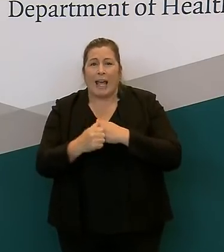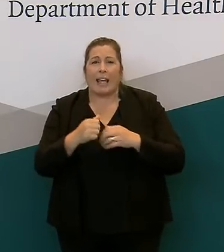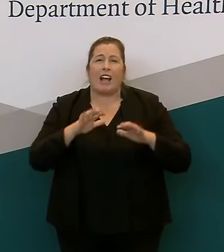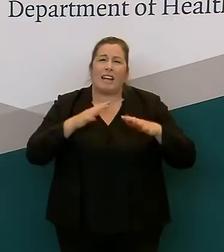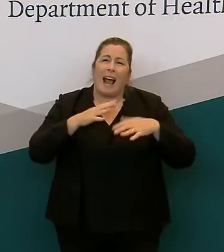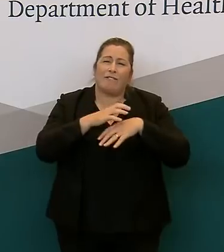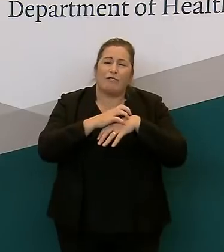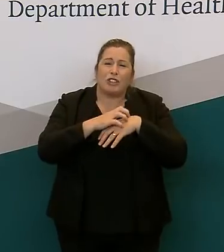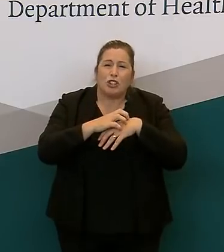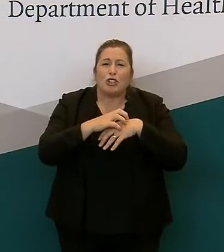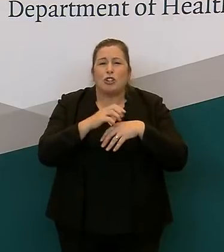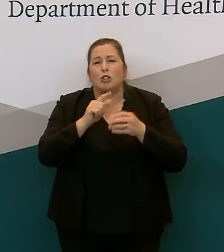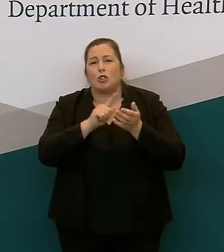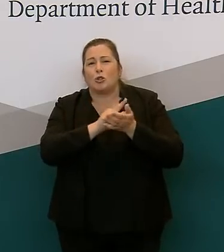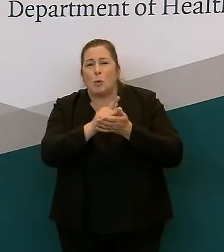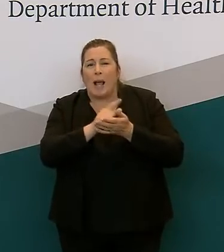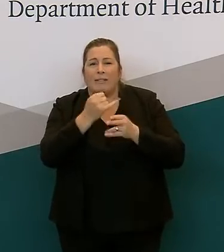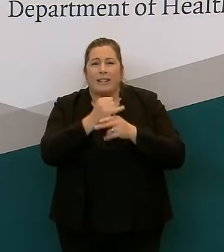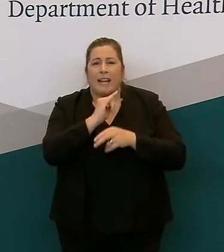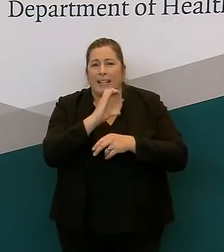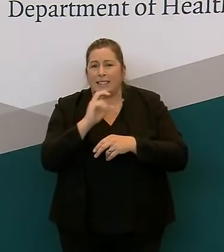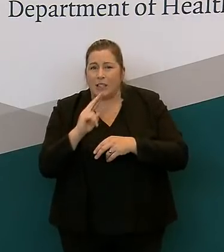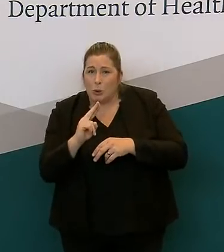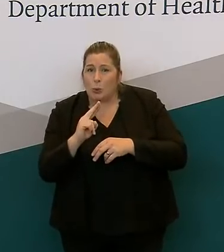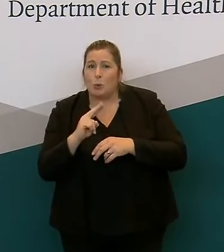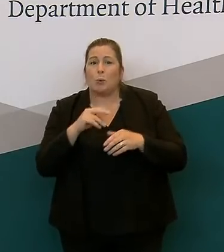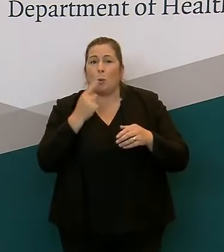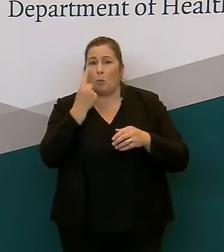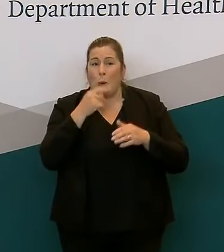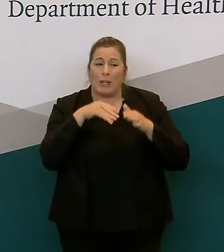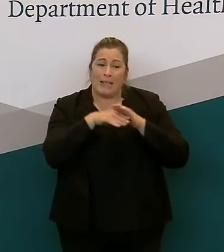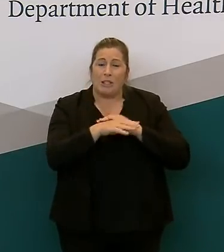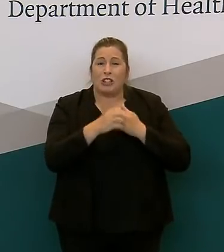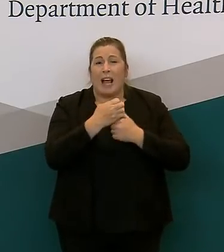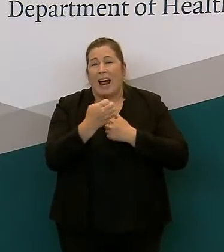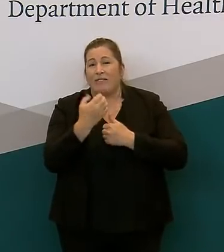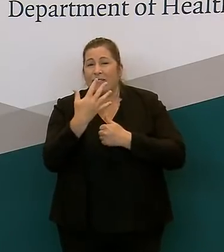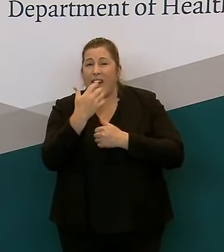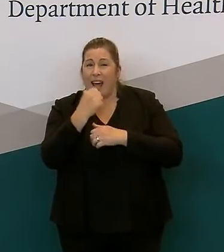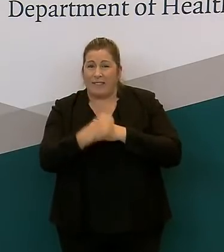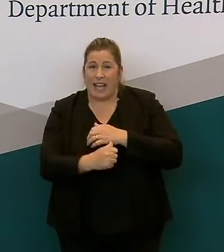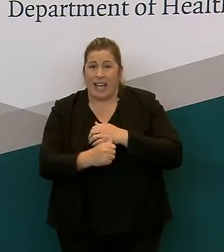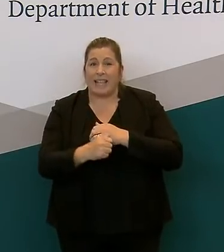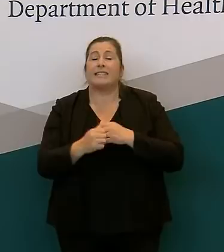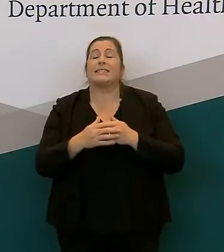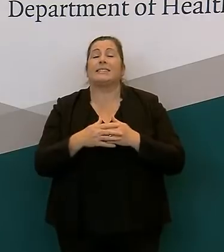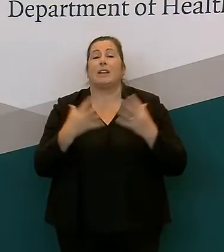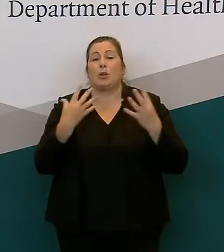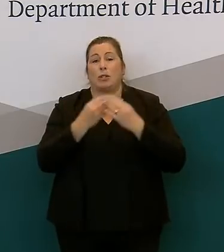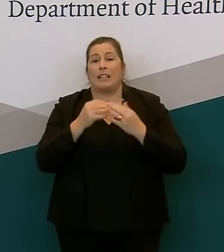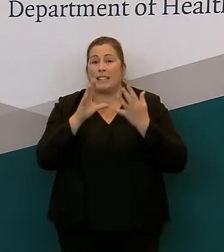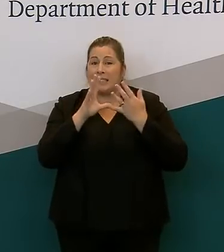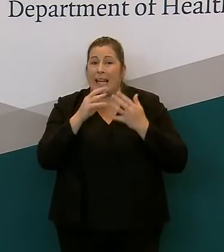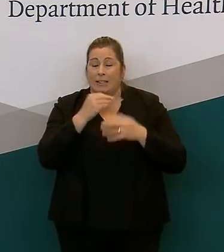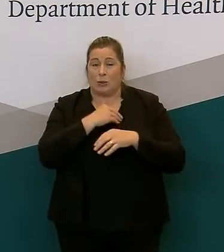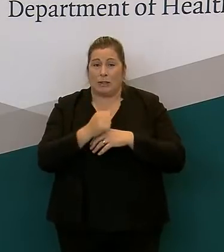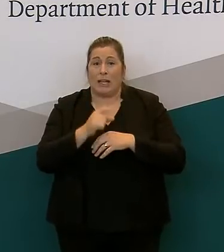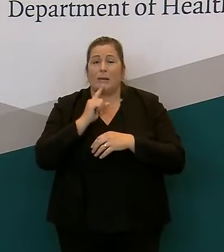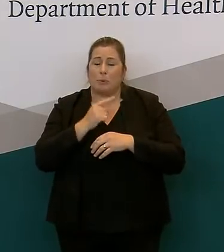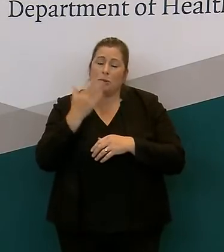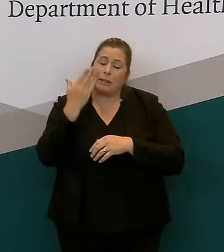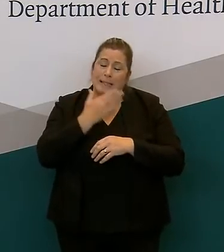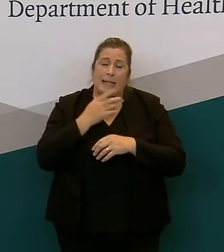care and one admission every 5 days, 10 today, and sadly still